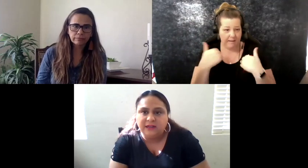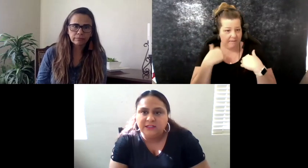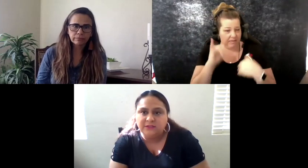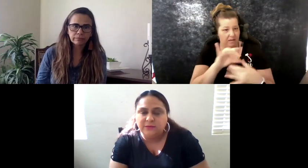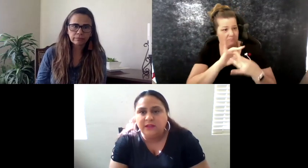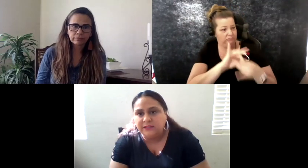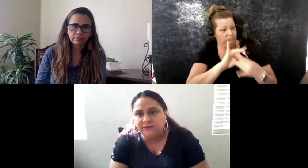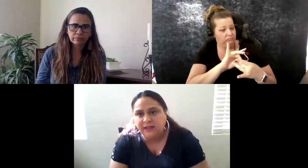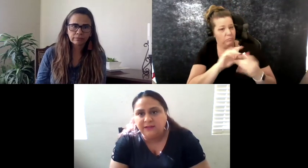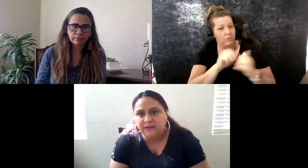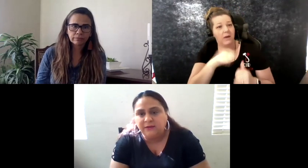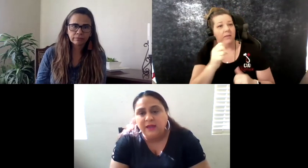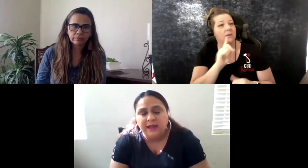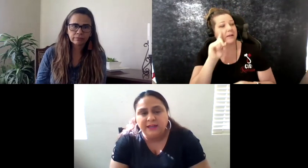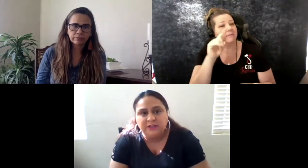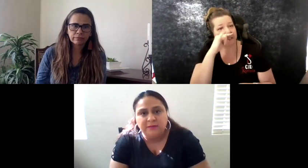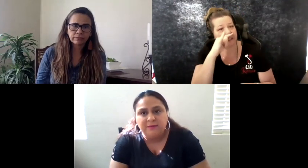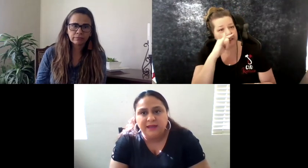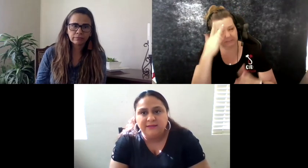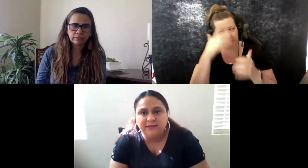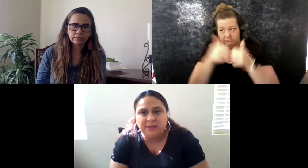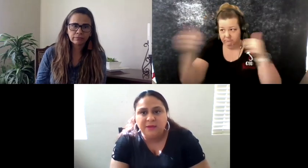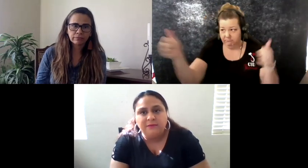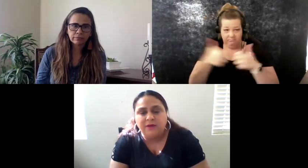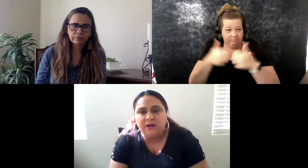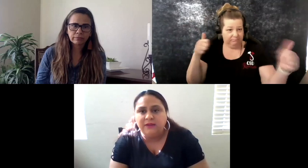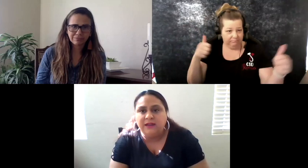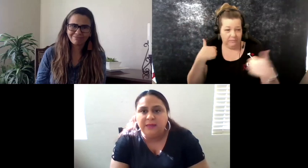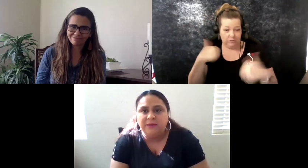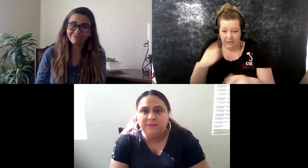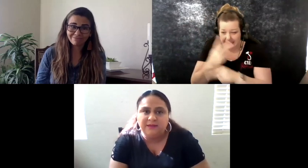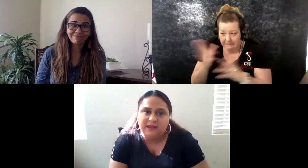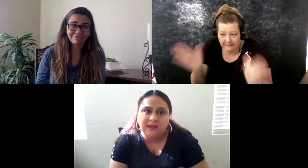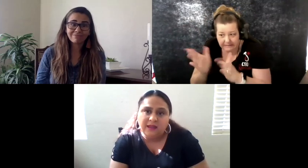these connections with other deaf kids. So I try my best to keep him involved and